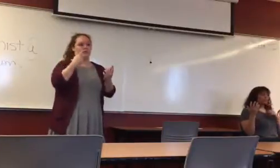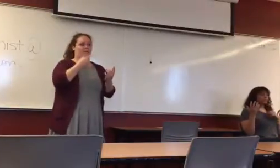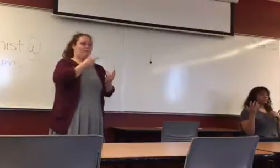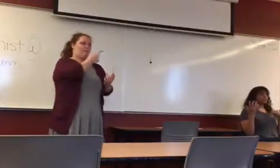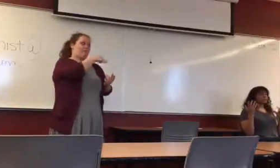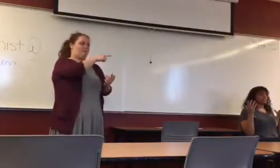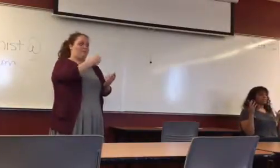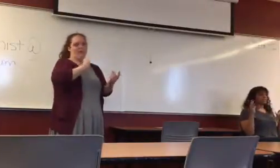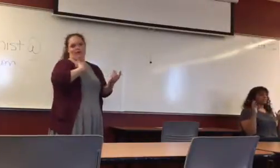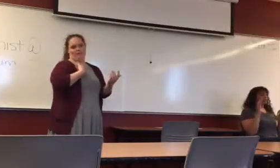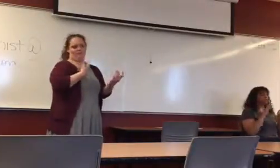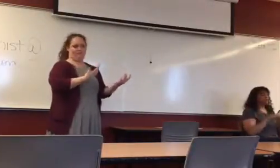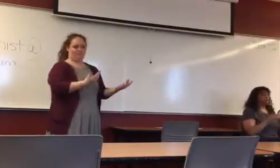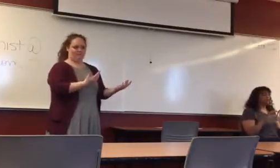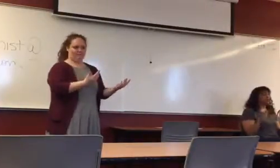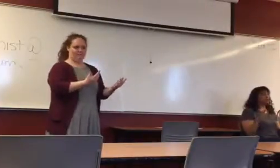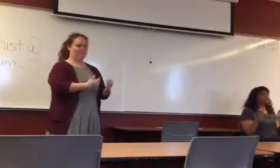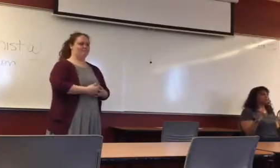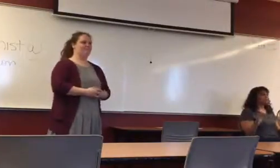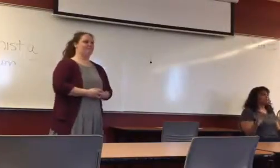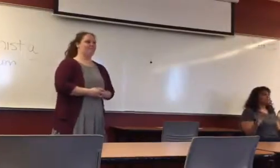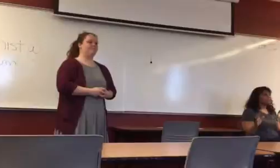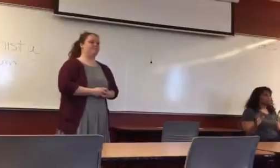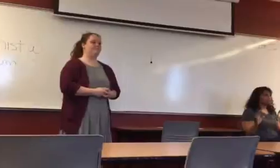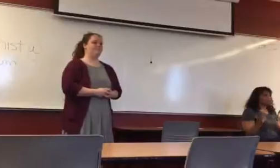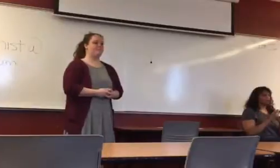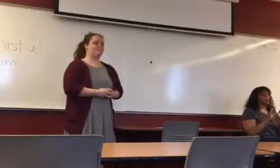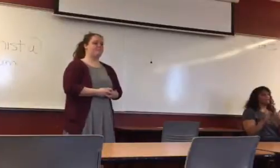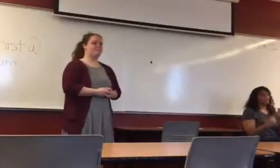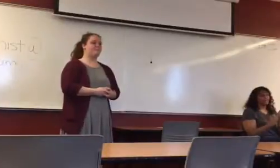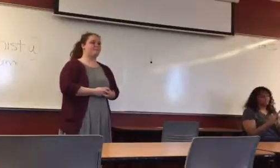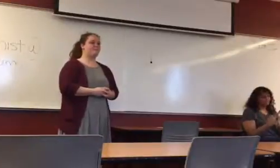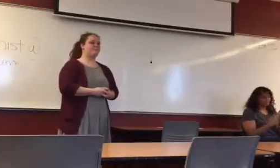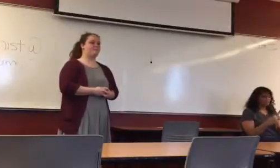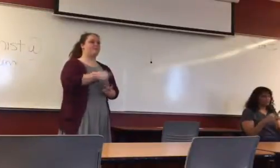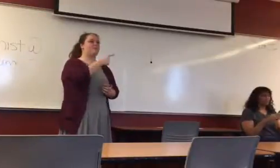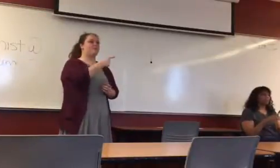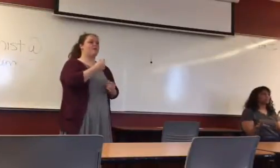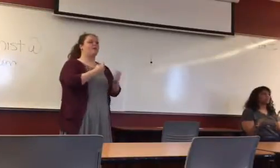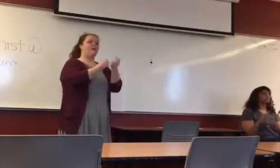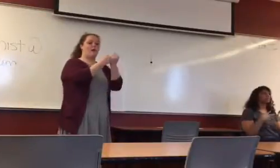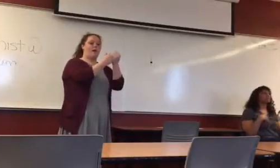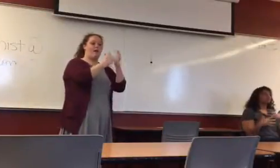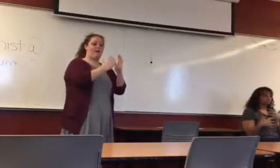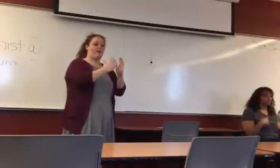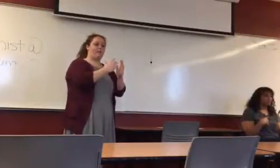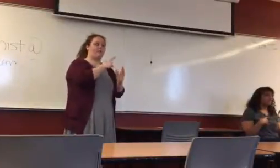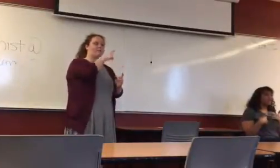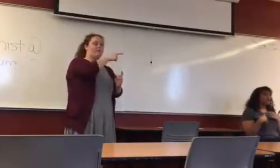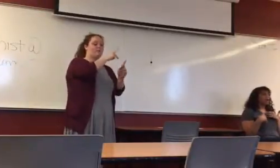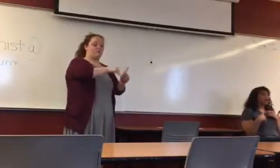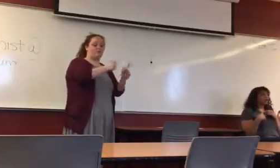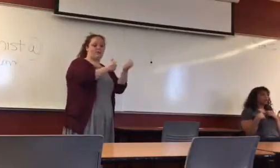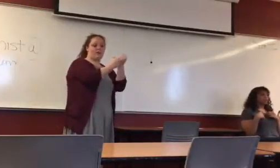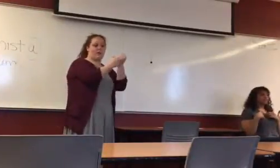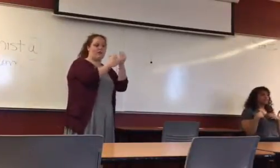and there were like her aide was amazing, like or her advocate was amazing, really worked with me, and